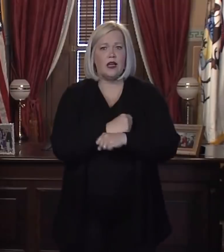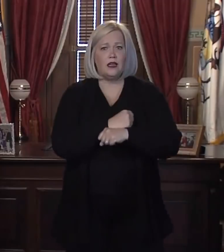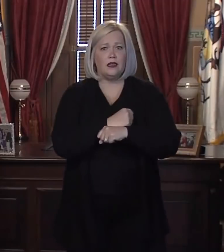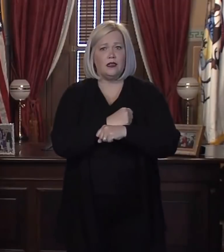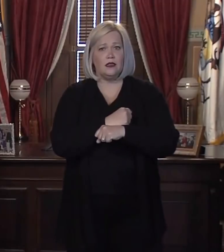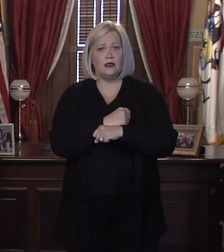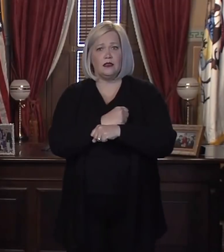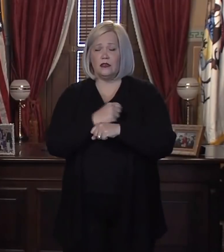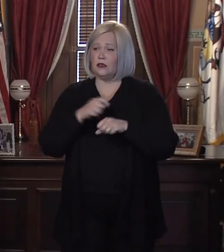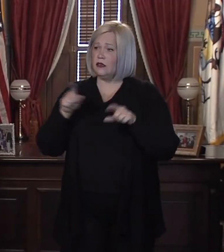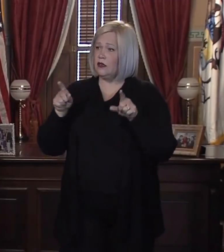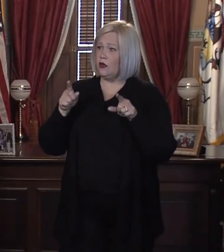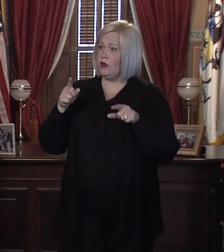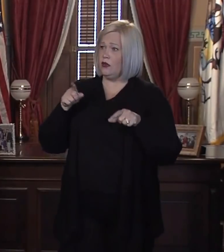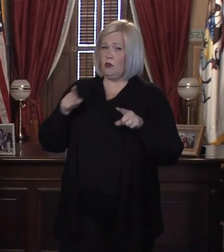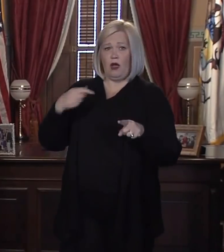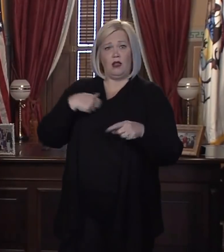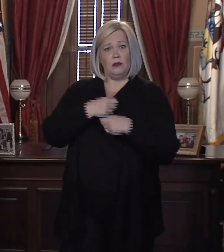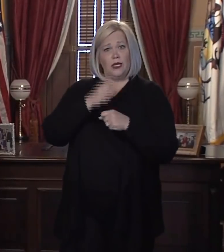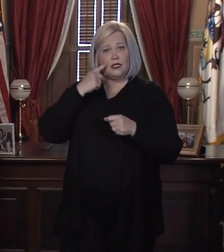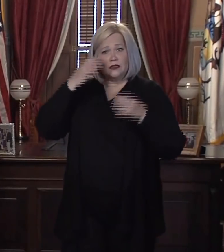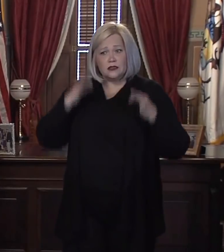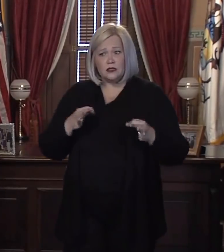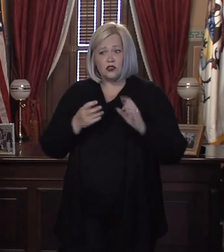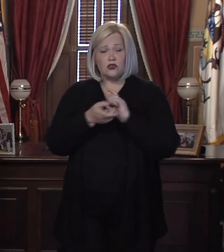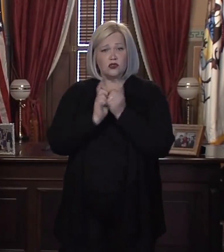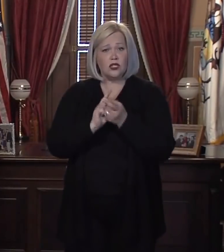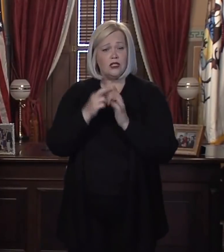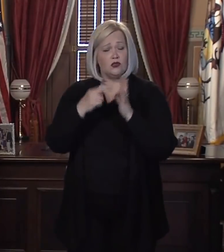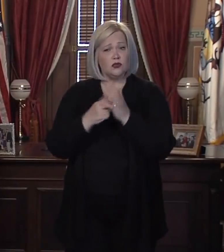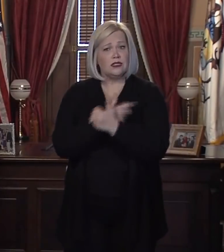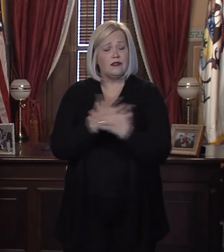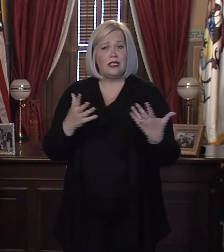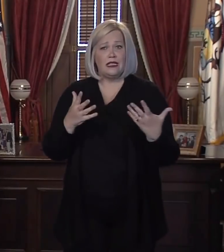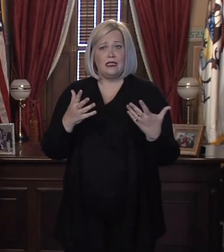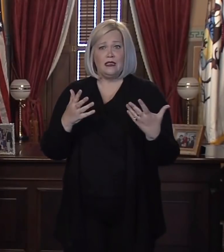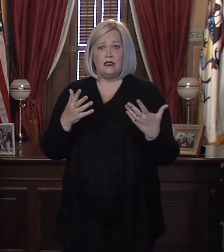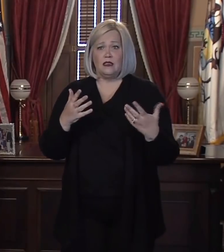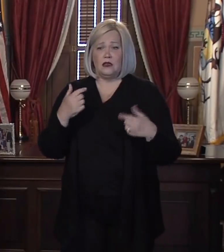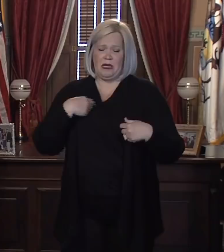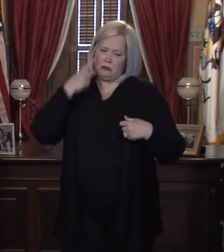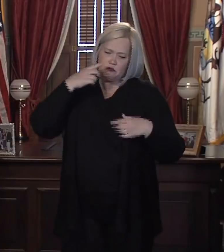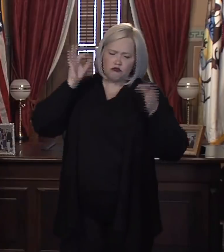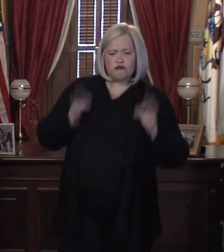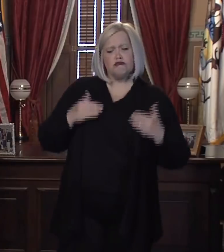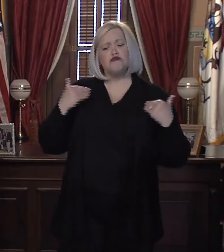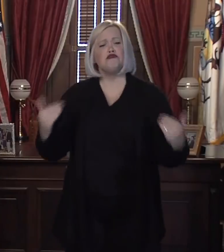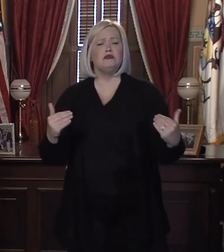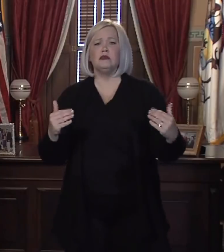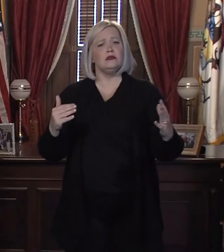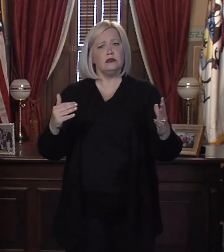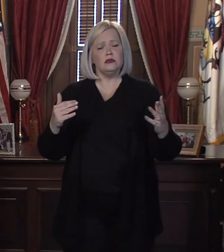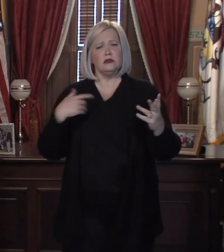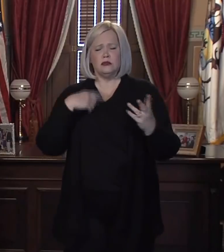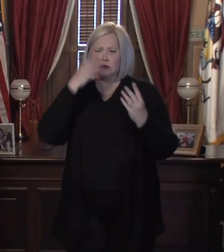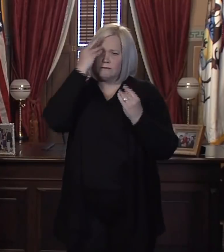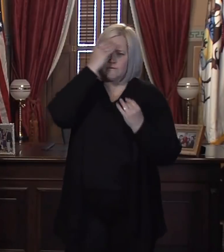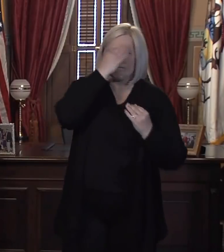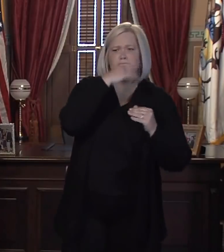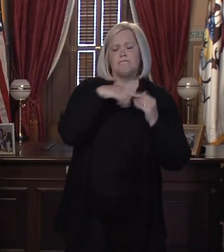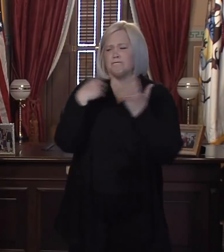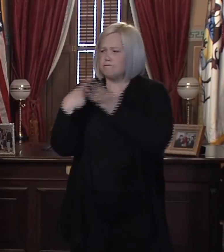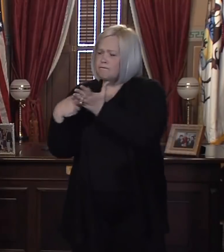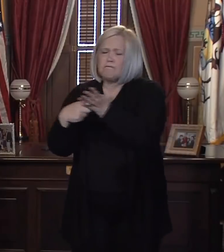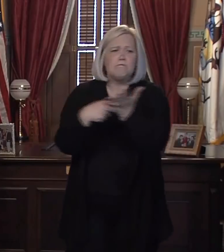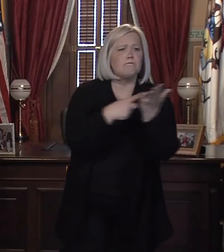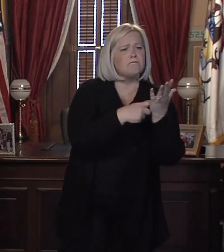these levers and take these actions, I want you to know that I don't do any of this lightly. It weighs heavily, and I know that